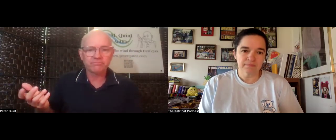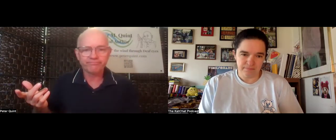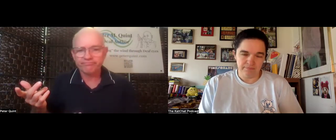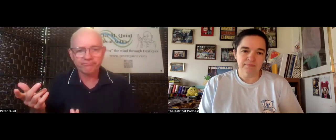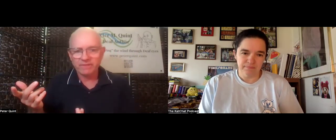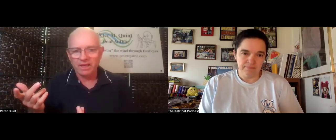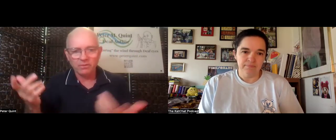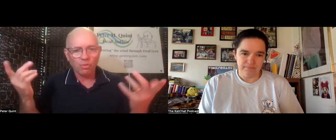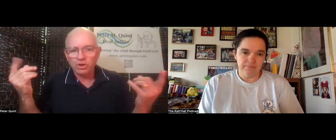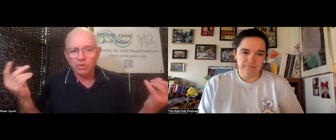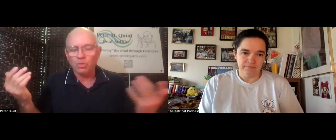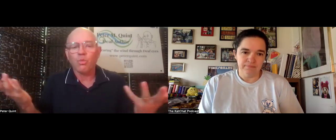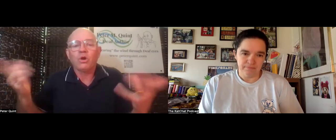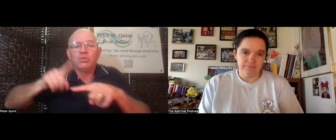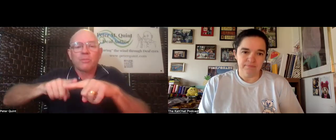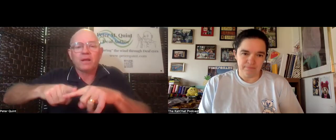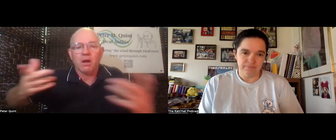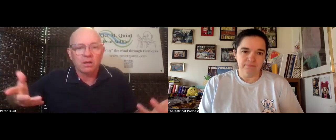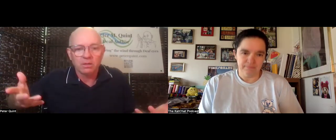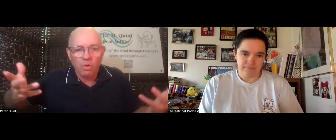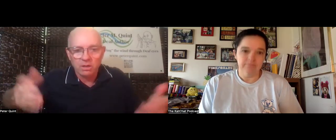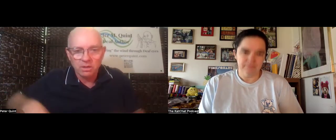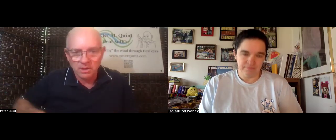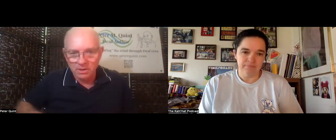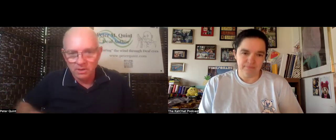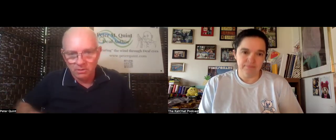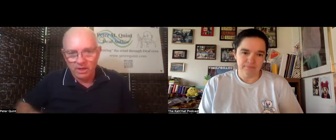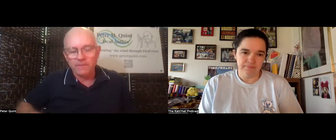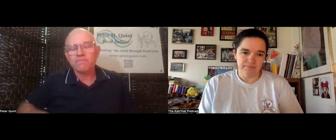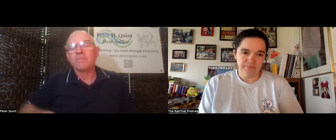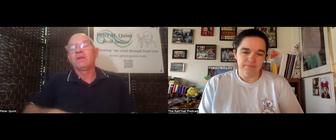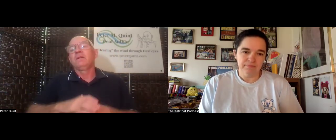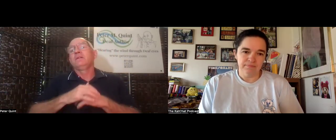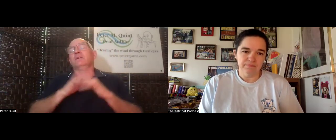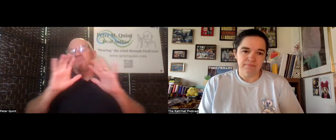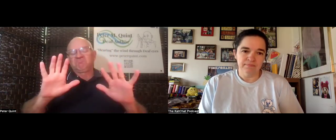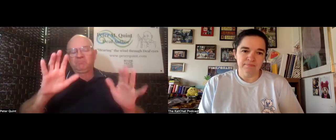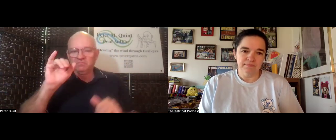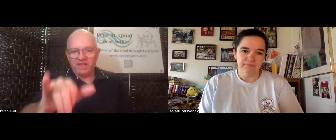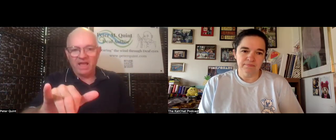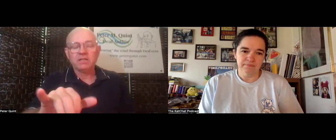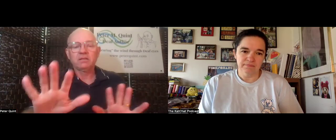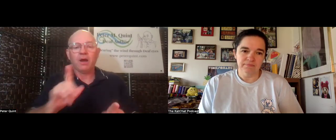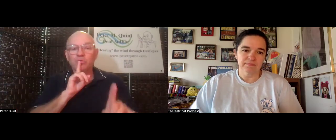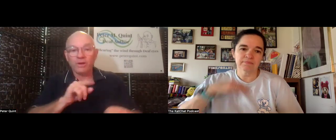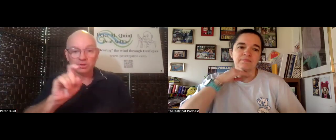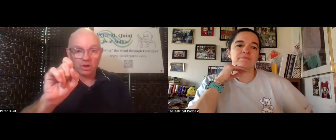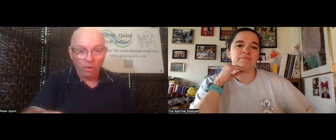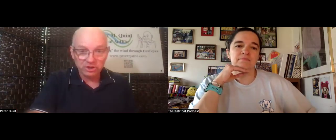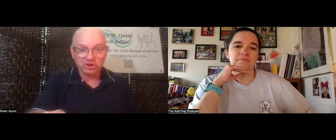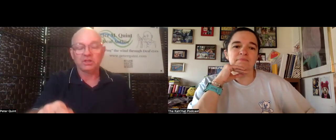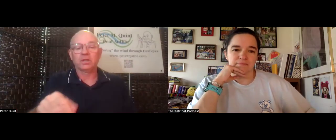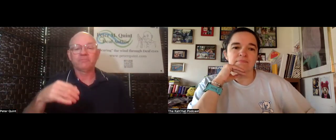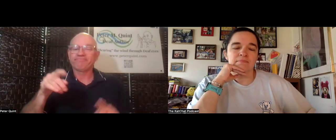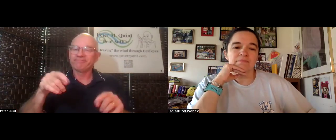yourself? Okay, what do you do? What do you depend on? What? Okay, that now to answer